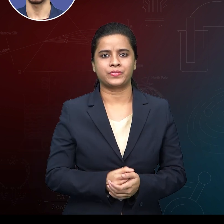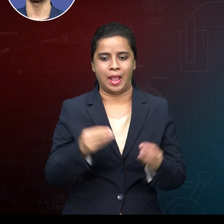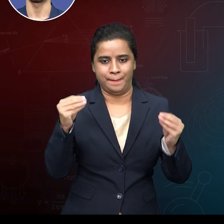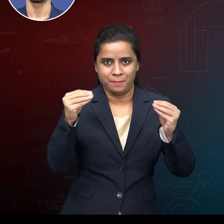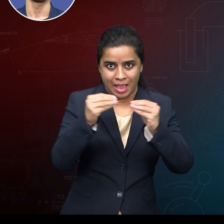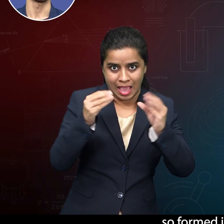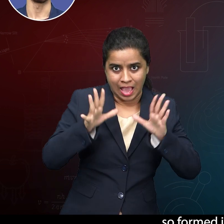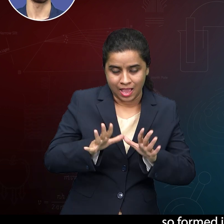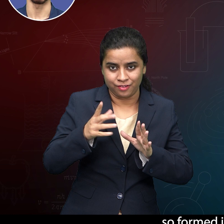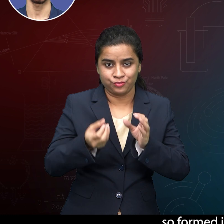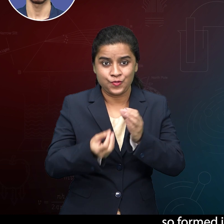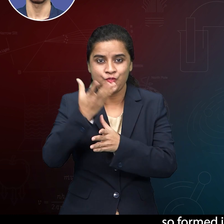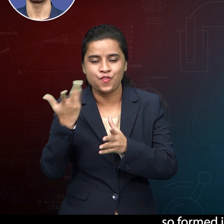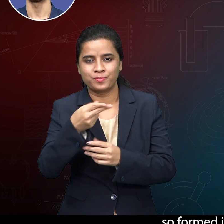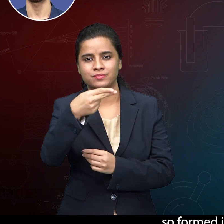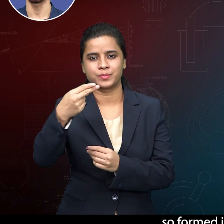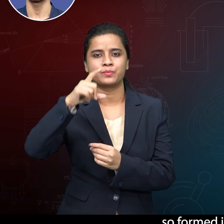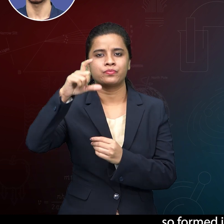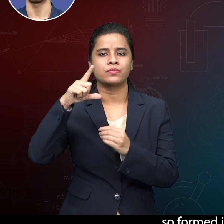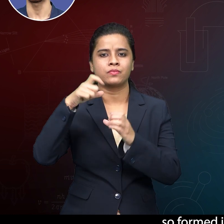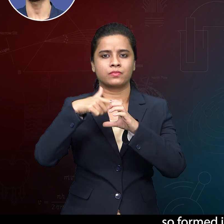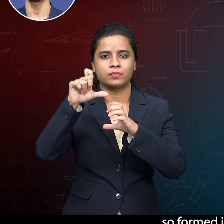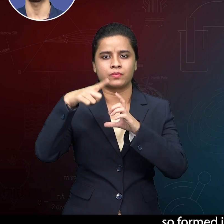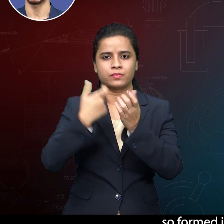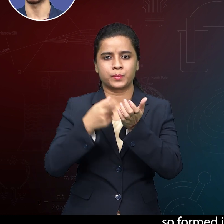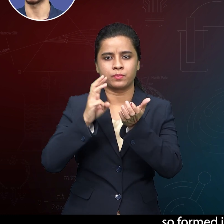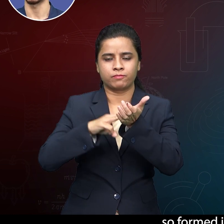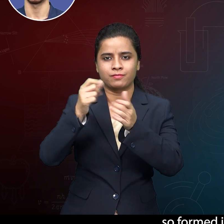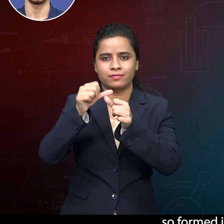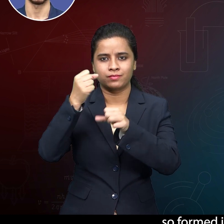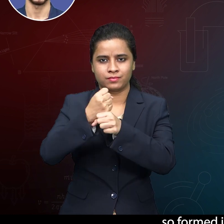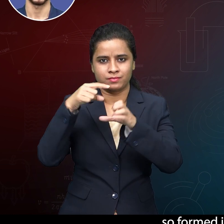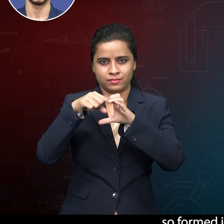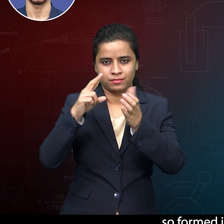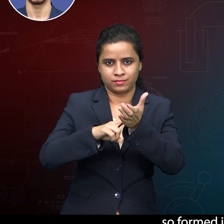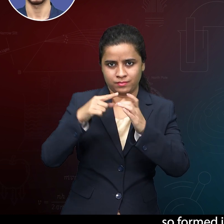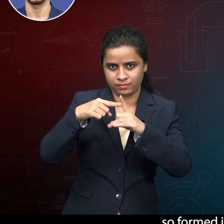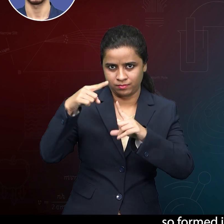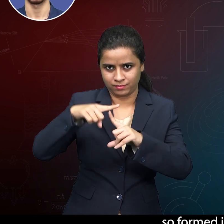The magnet so formed is called an electromagnet.